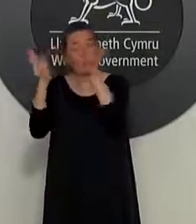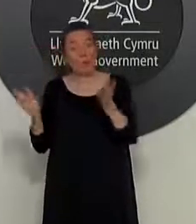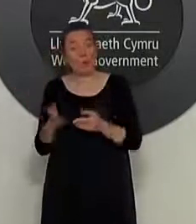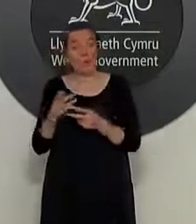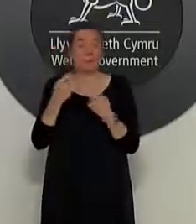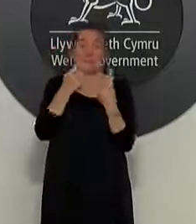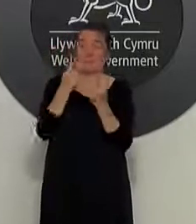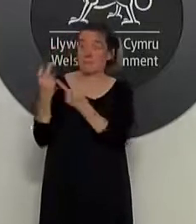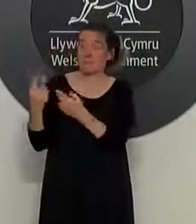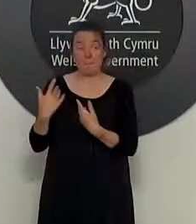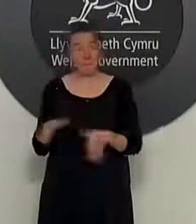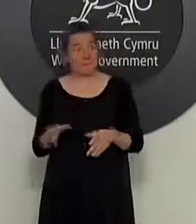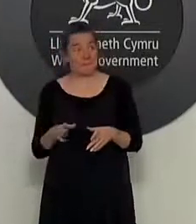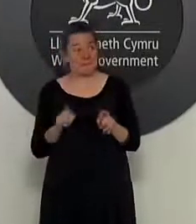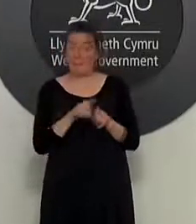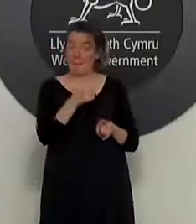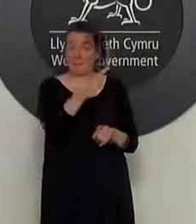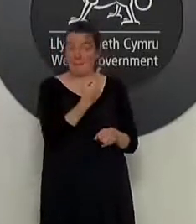have as well.